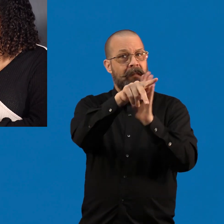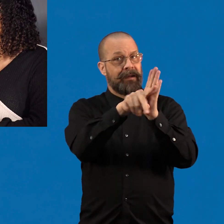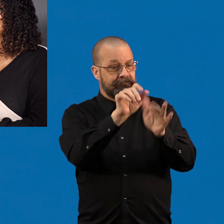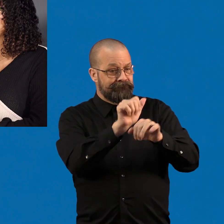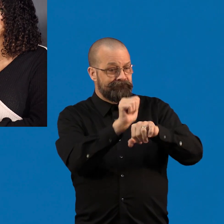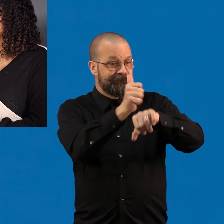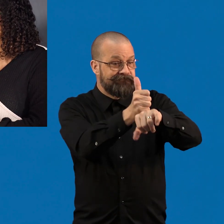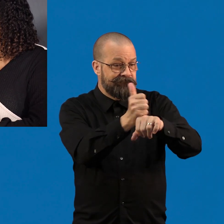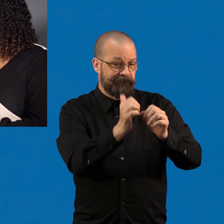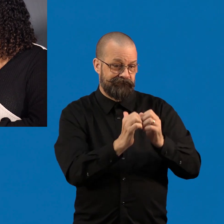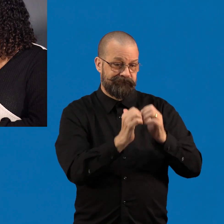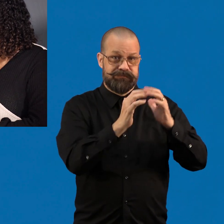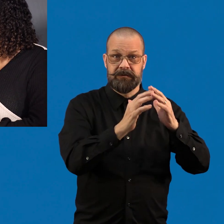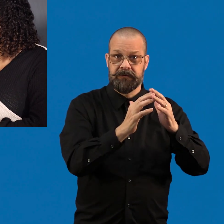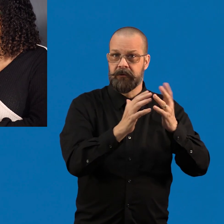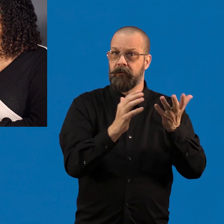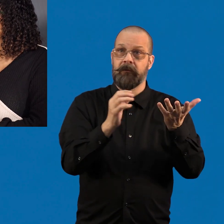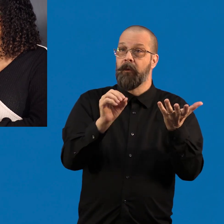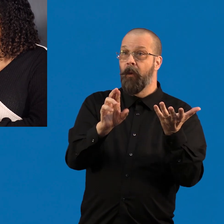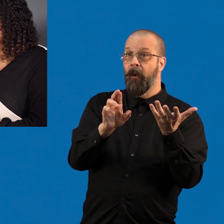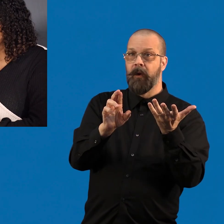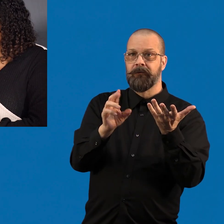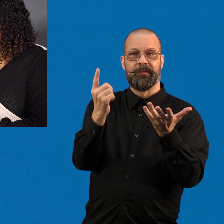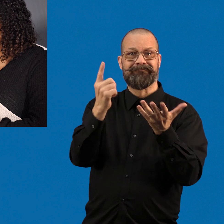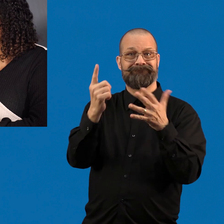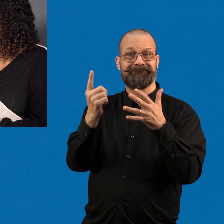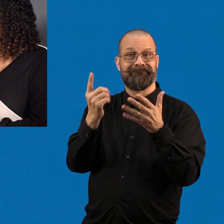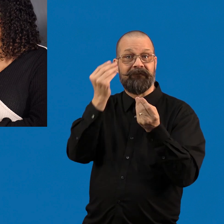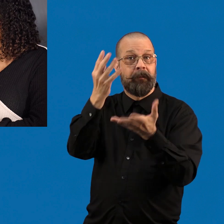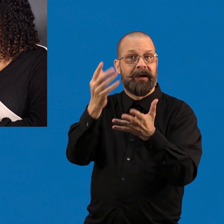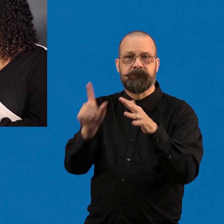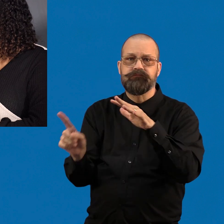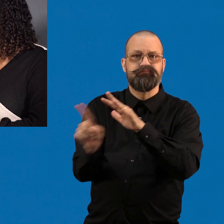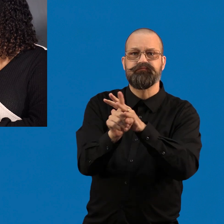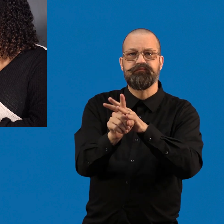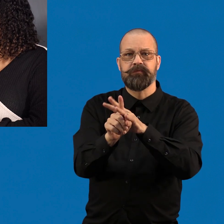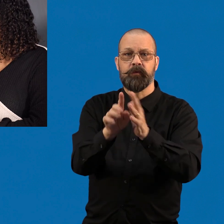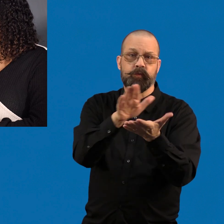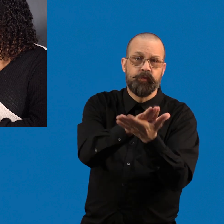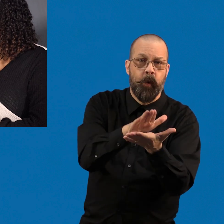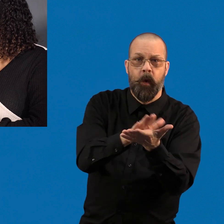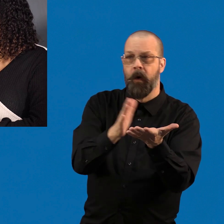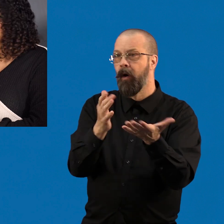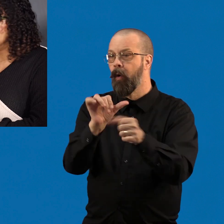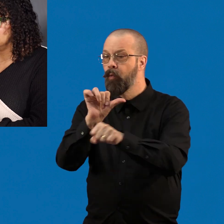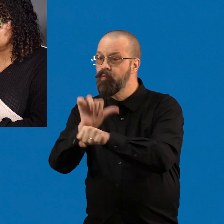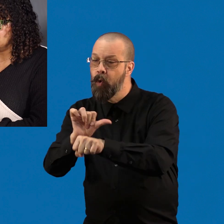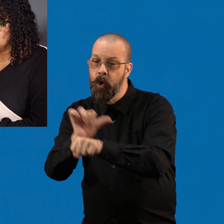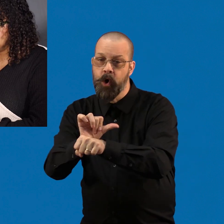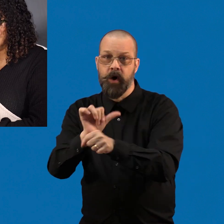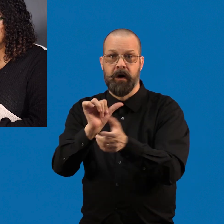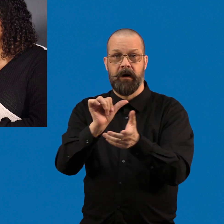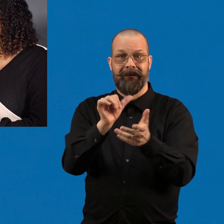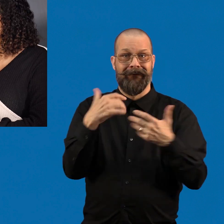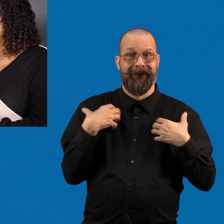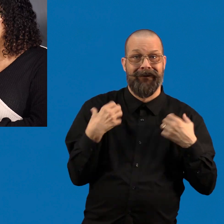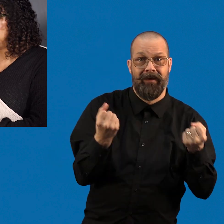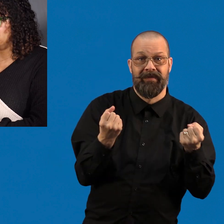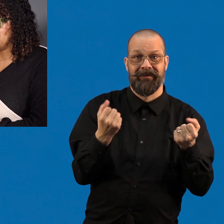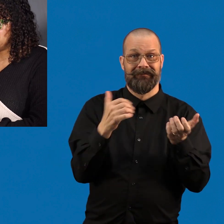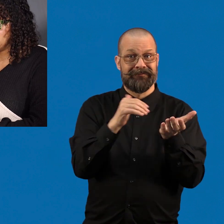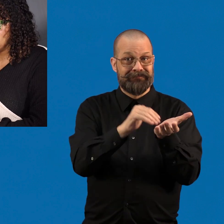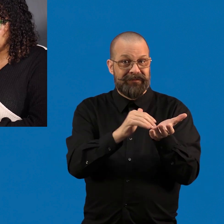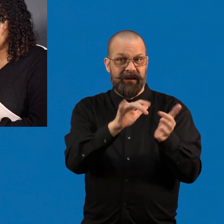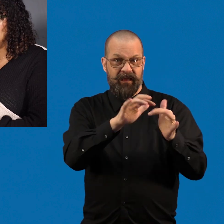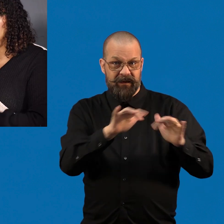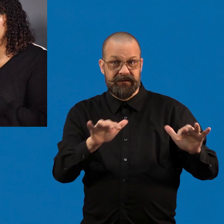policies get created, and even what information shows up in schools, healthcare, and workplaces. Yes,